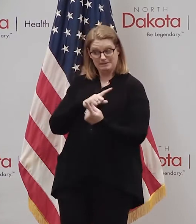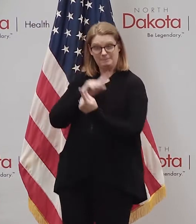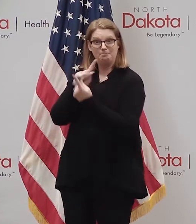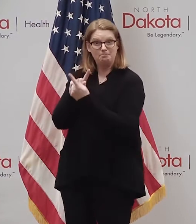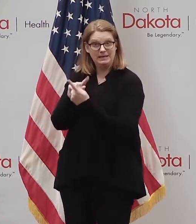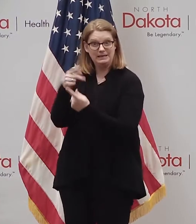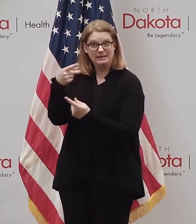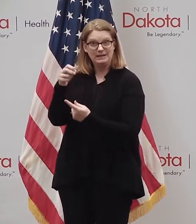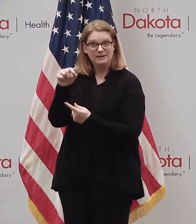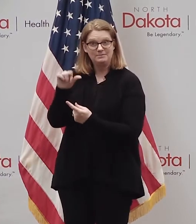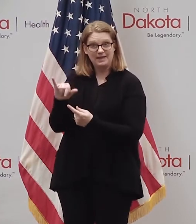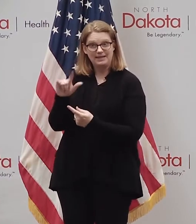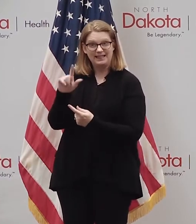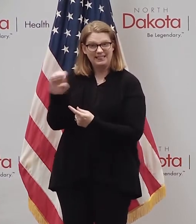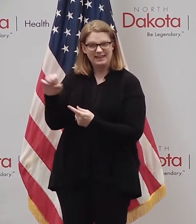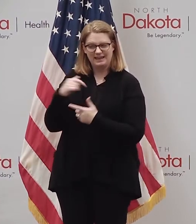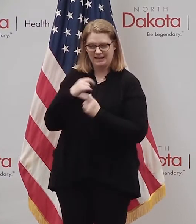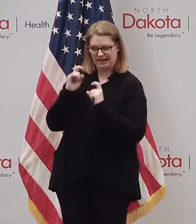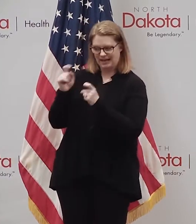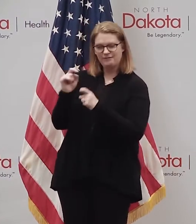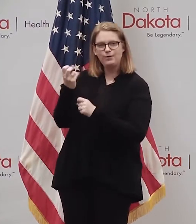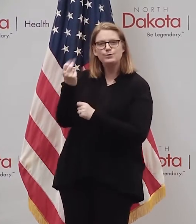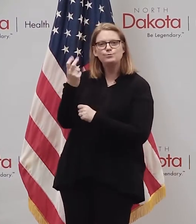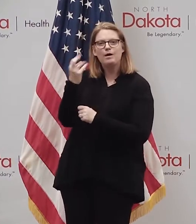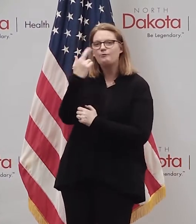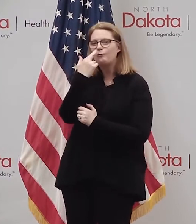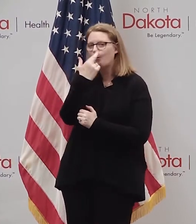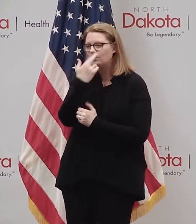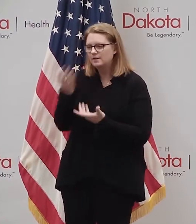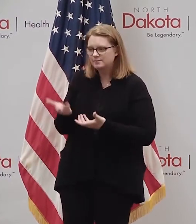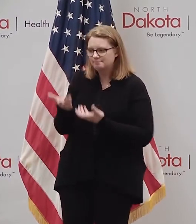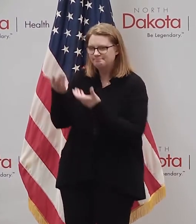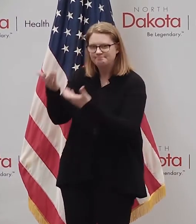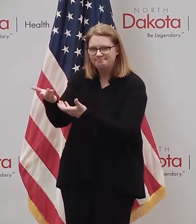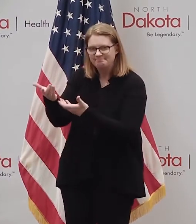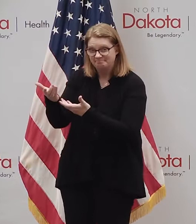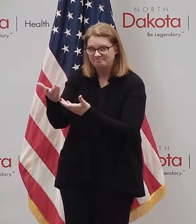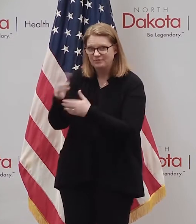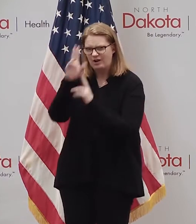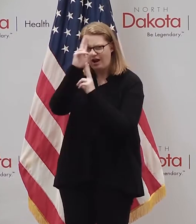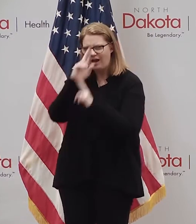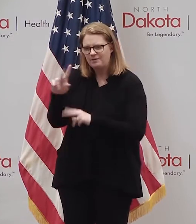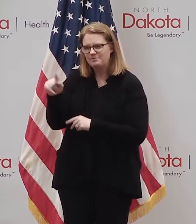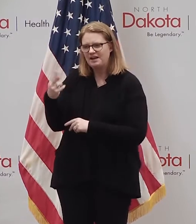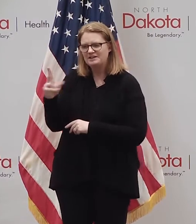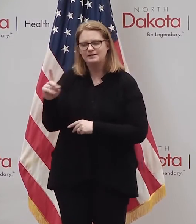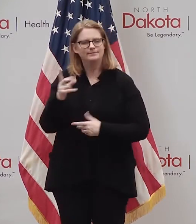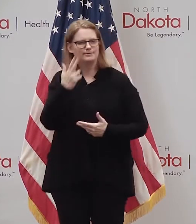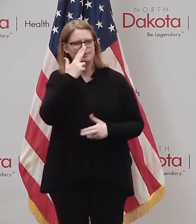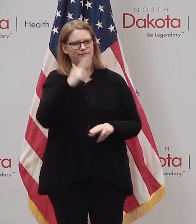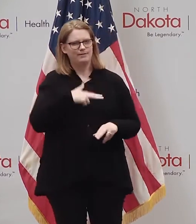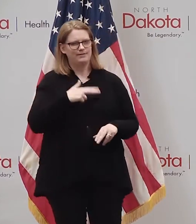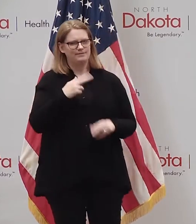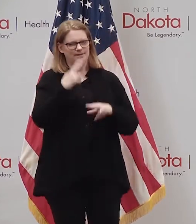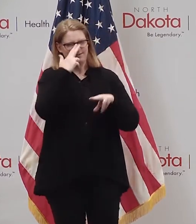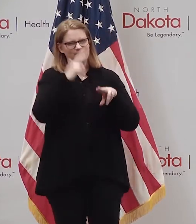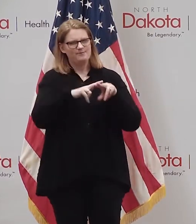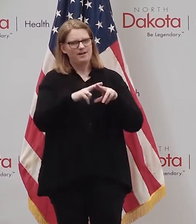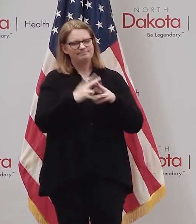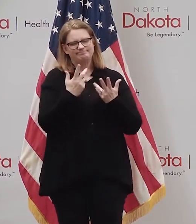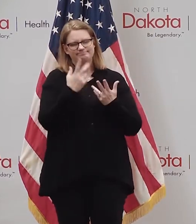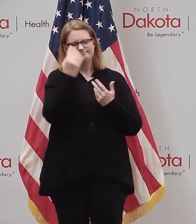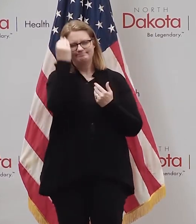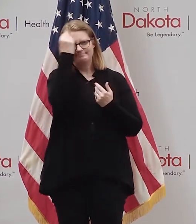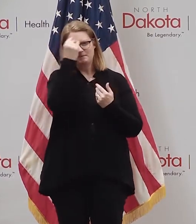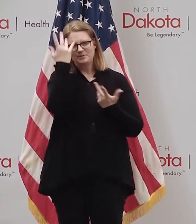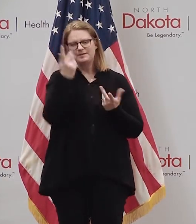Lee and giving her a dozen roses as part of her honorary doctorate. So a fun personal memory, but a fun 100th anniversary